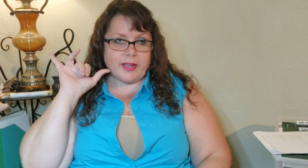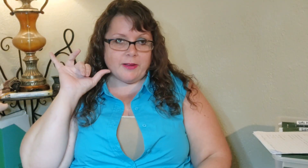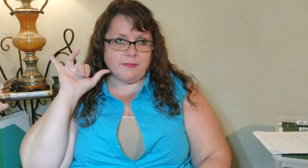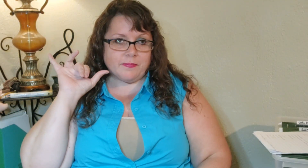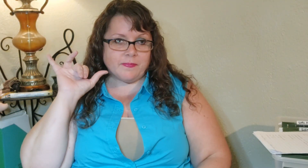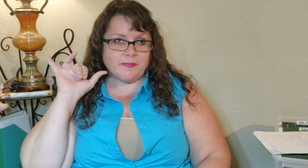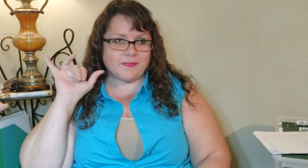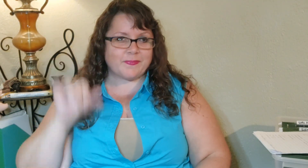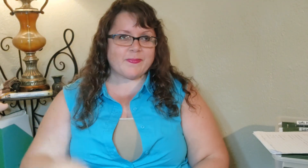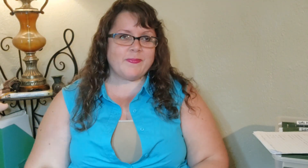yesterday,